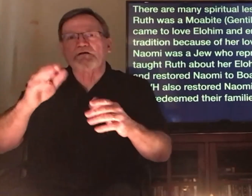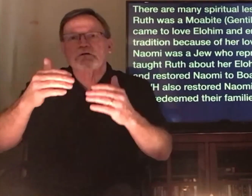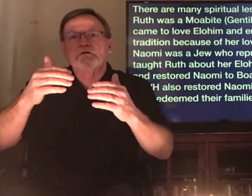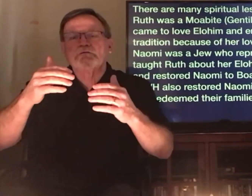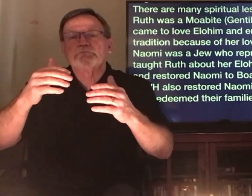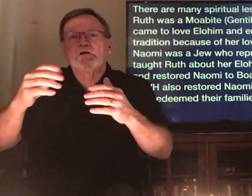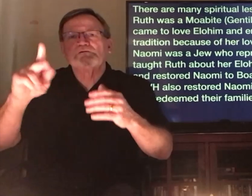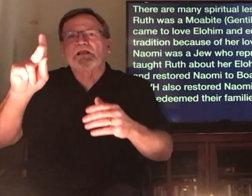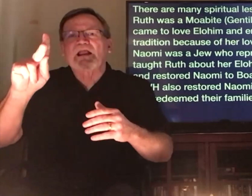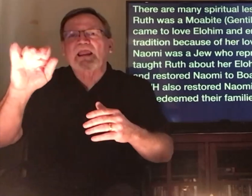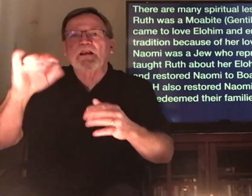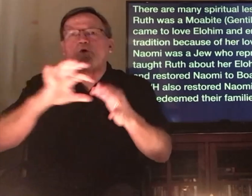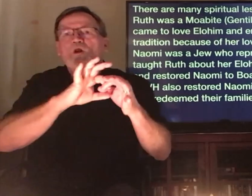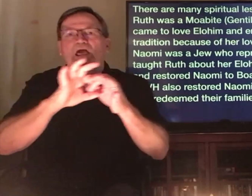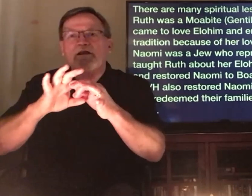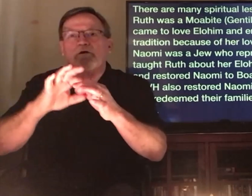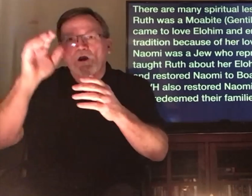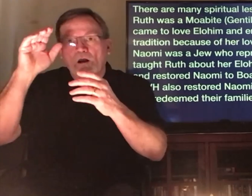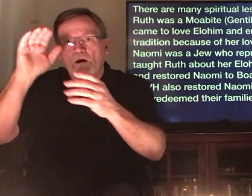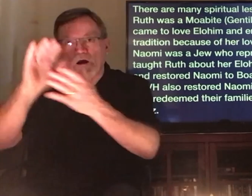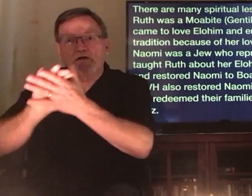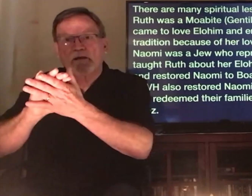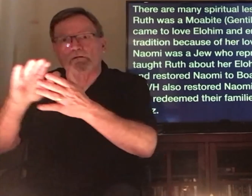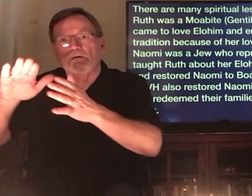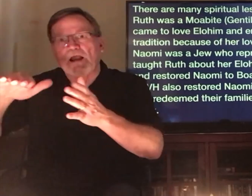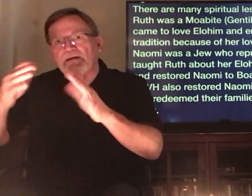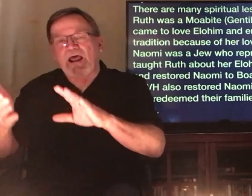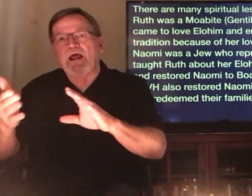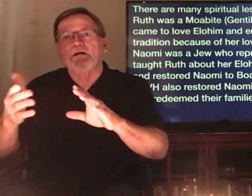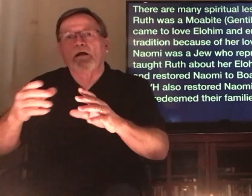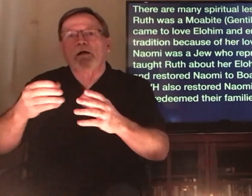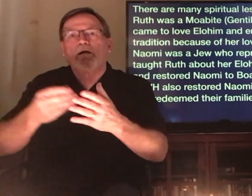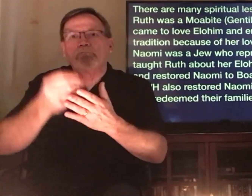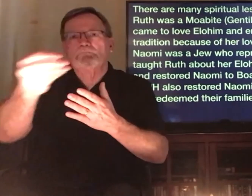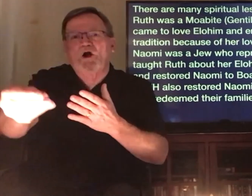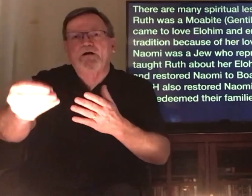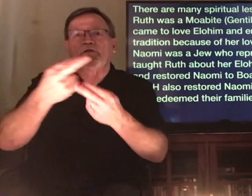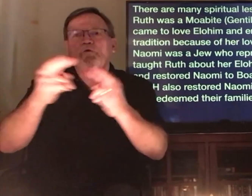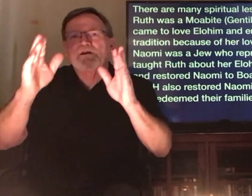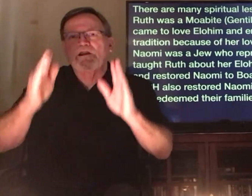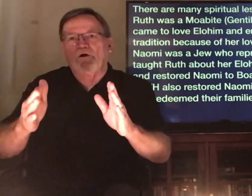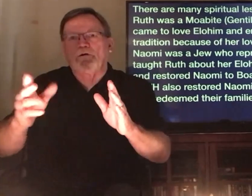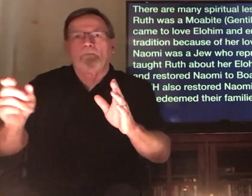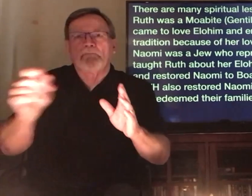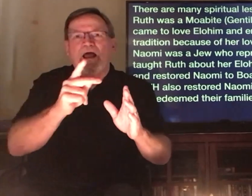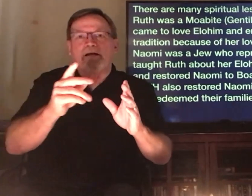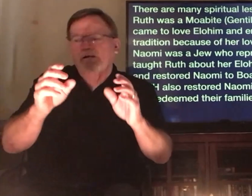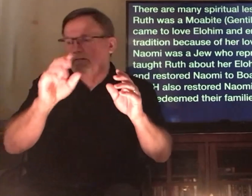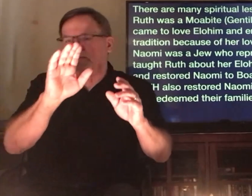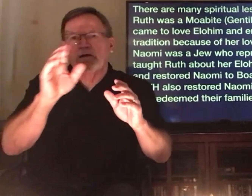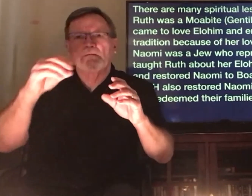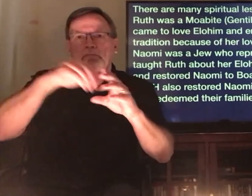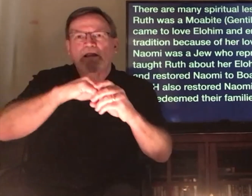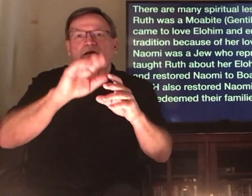died, the next closest kin will take over by them and take care of his